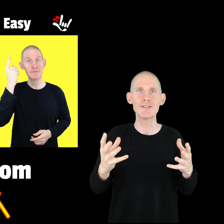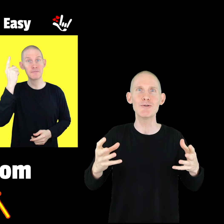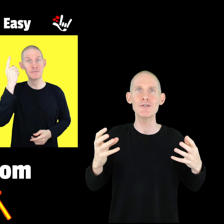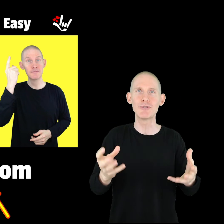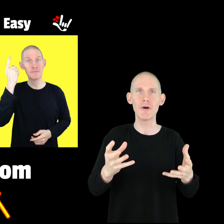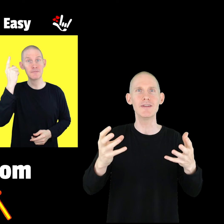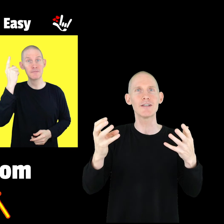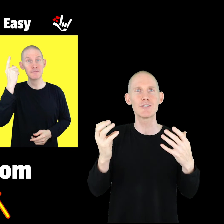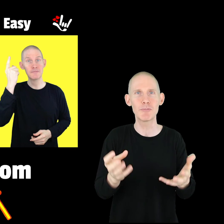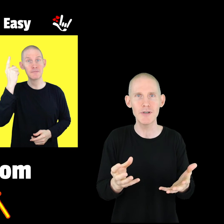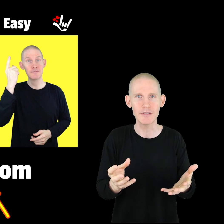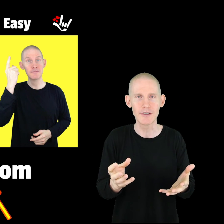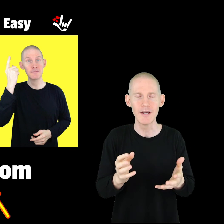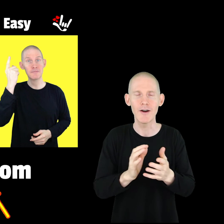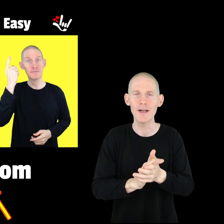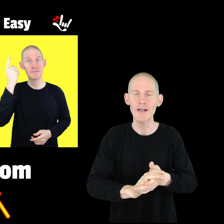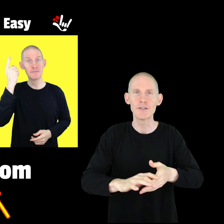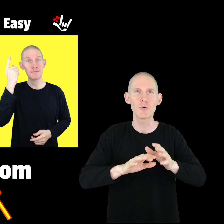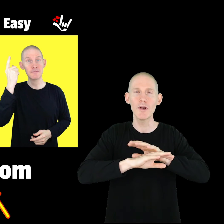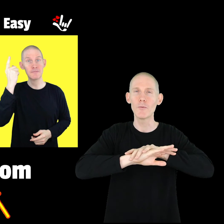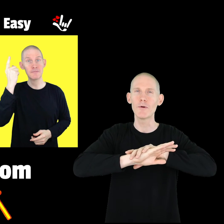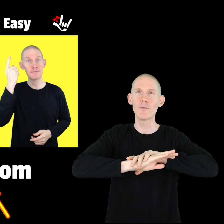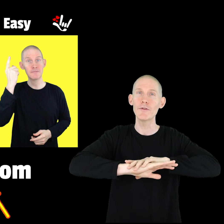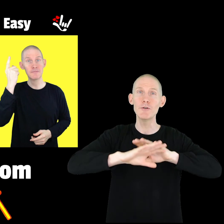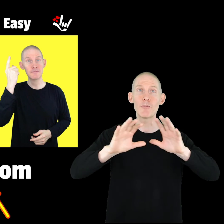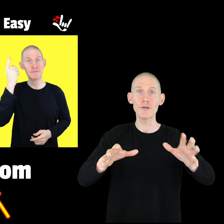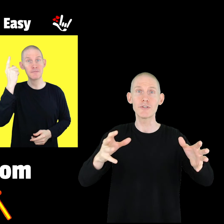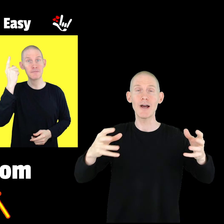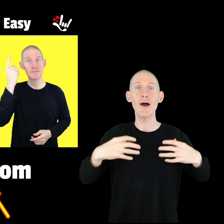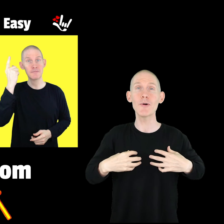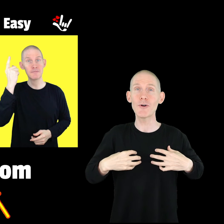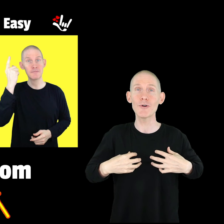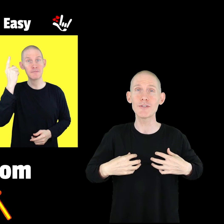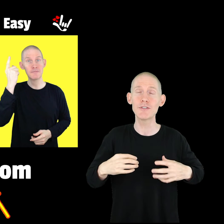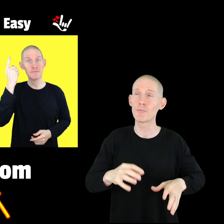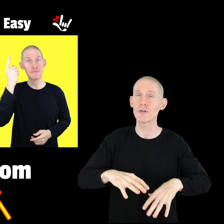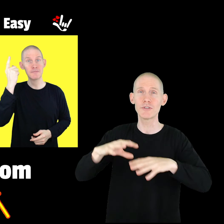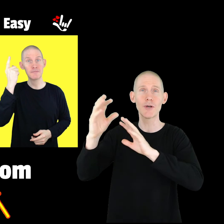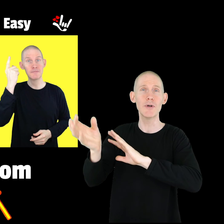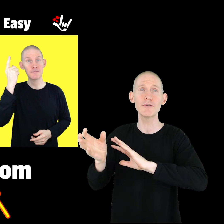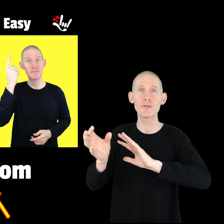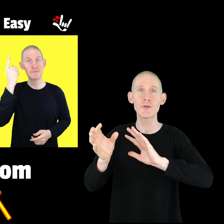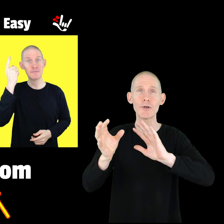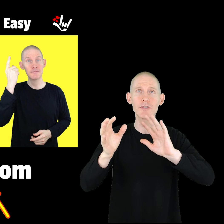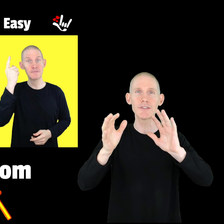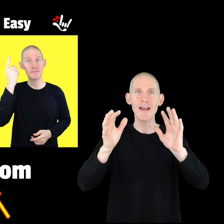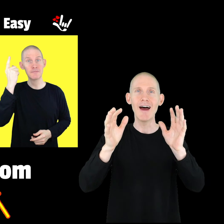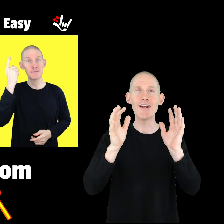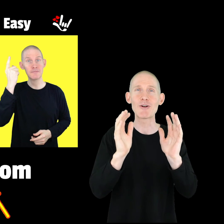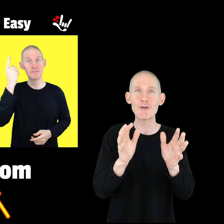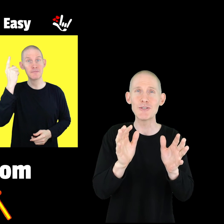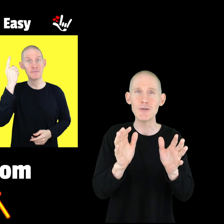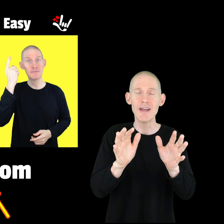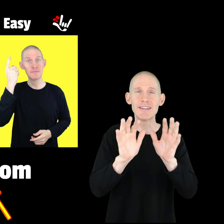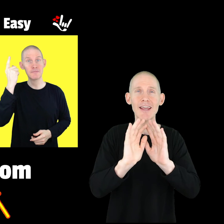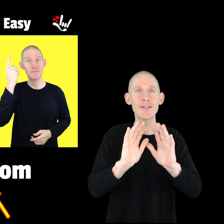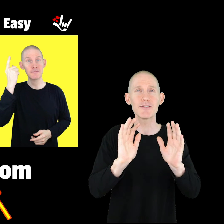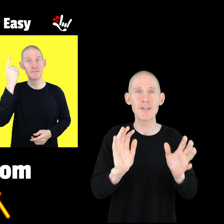you enjoy the experience. All right, so whether you purchase our courses, you purchase someone else's courses, I urge you, take your